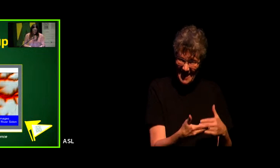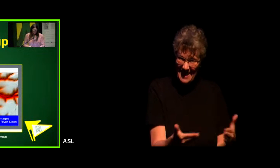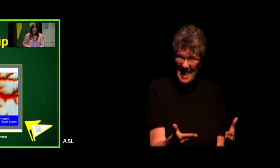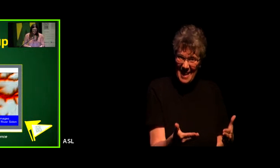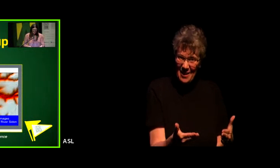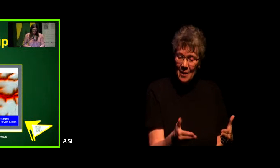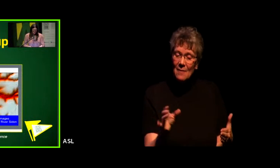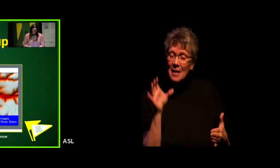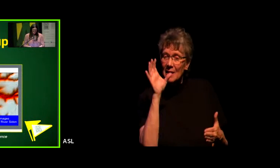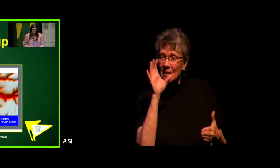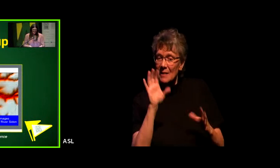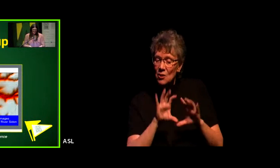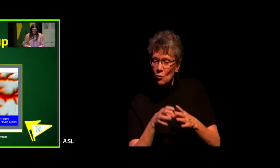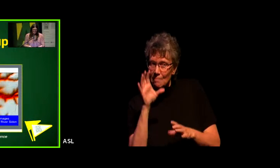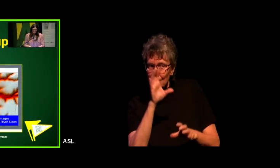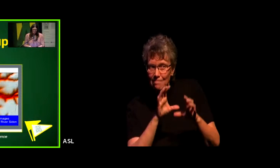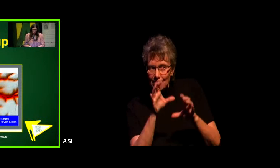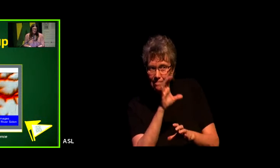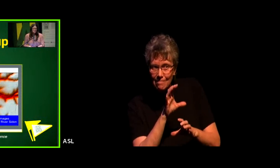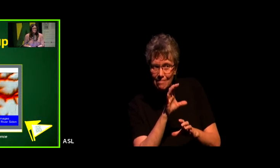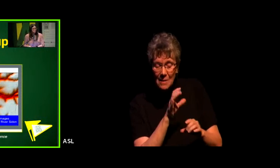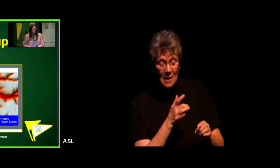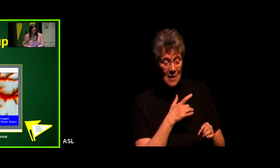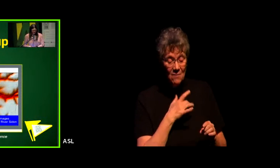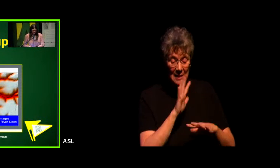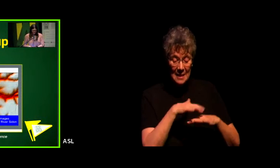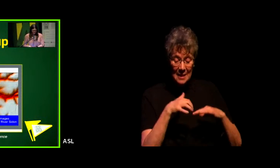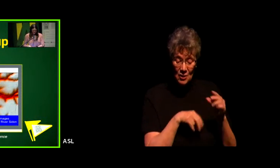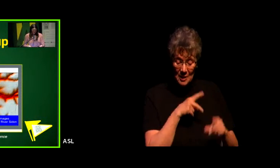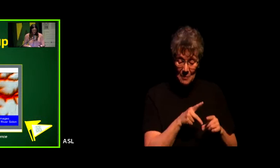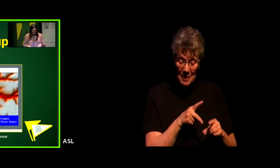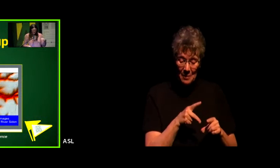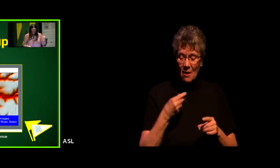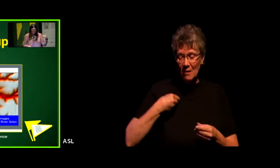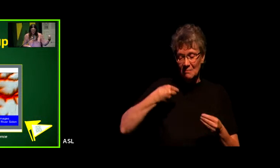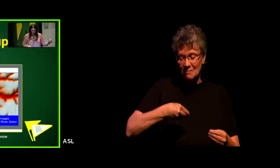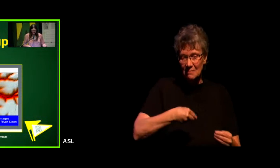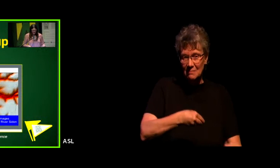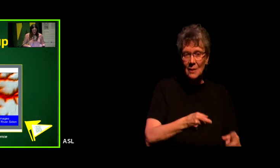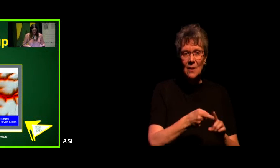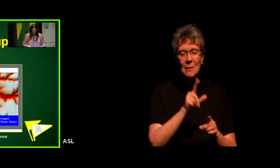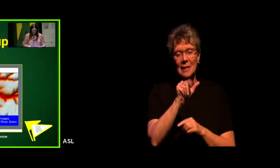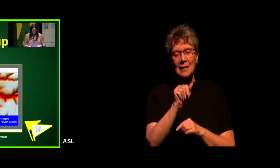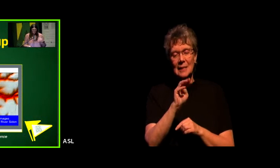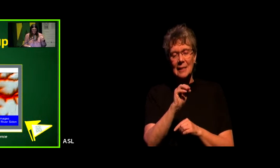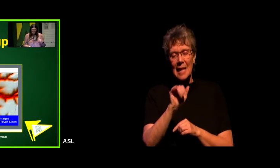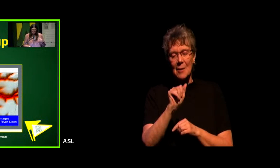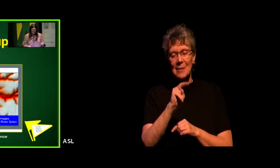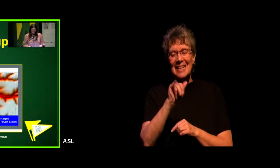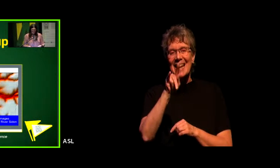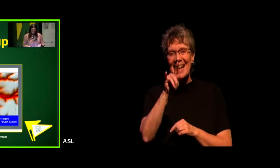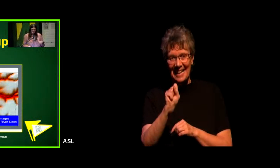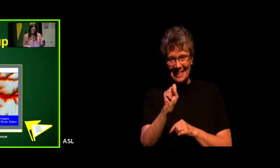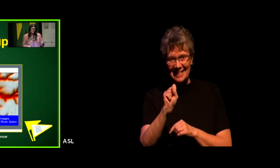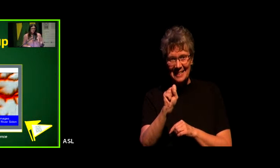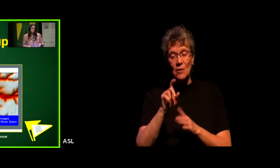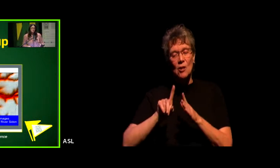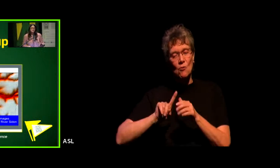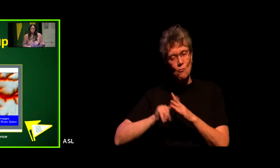First Nations are the descendants of the Lamanites spoken about in the Book of Mormon. Every site, every belonging they uncover is recontextualized